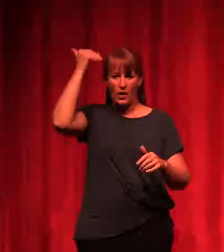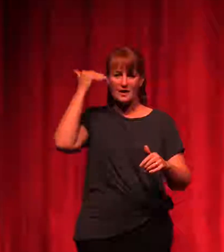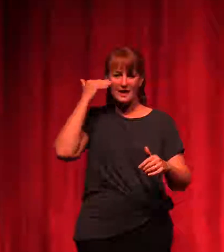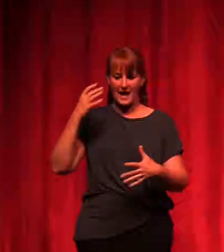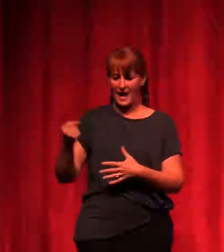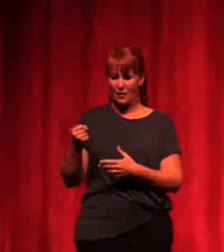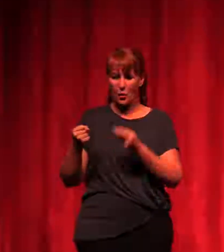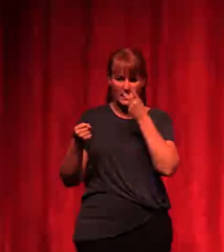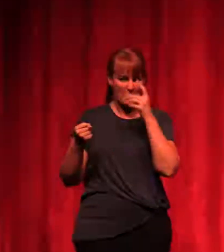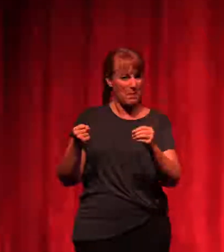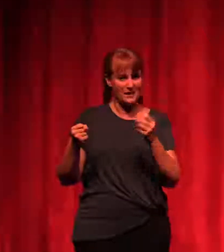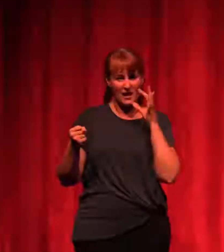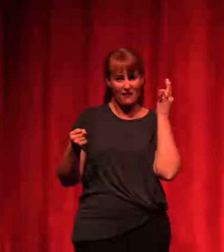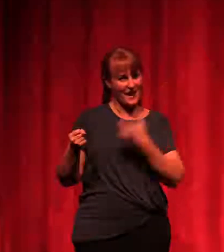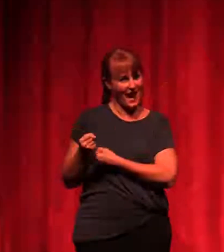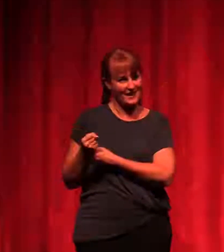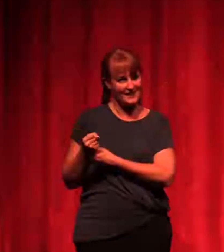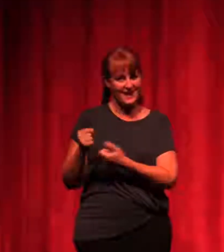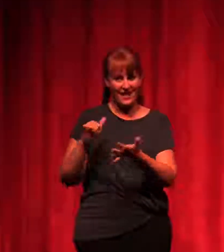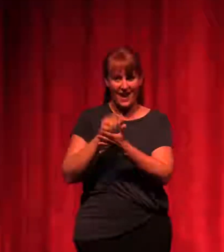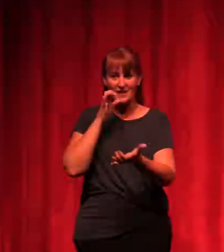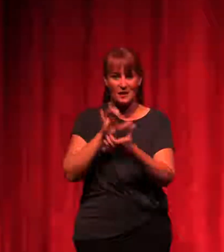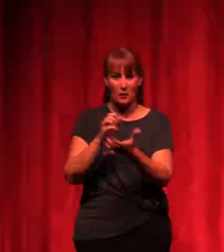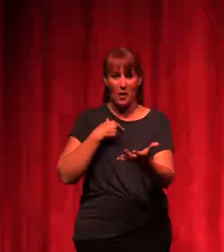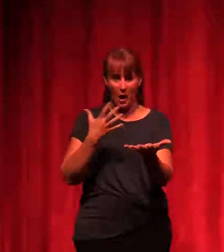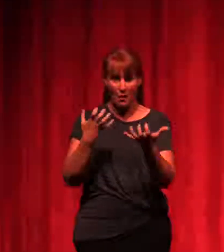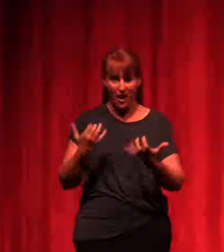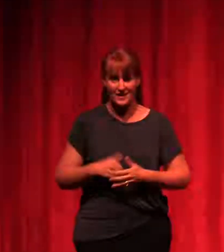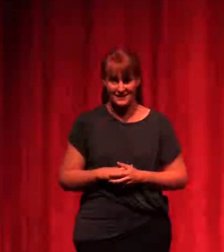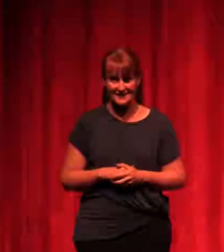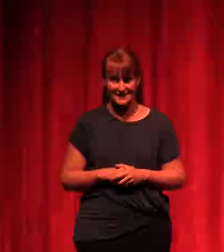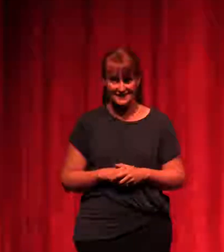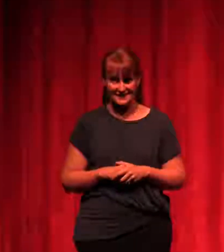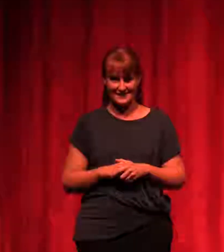cat, that's the woman for me.